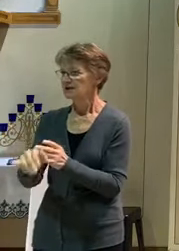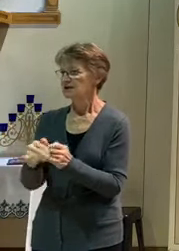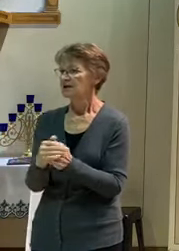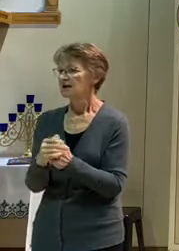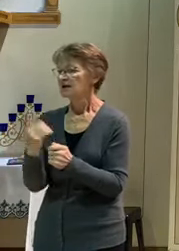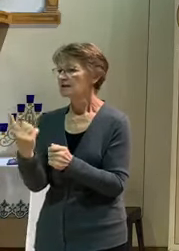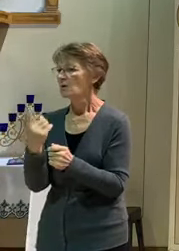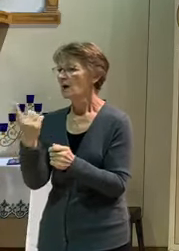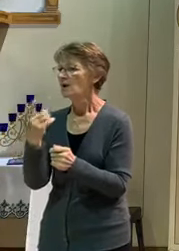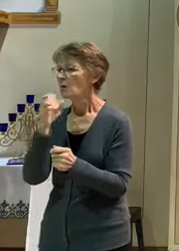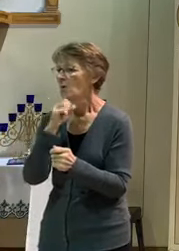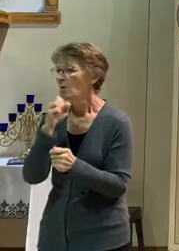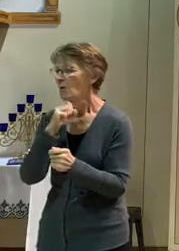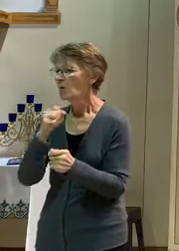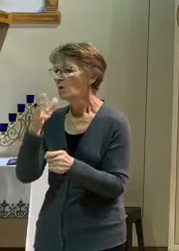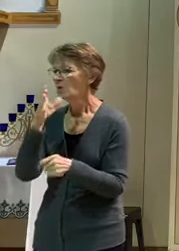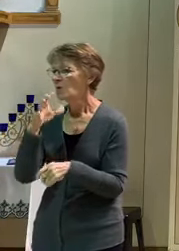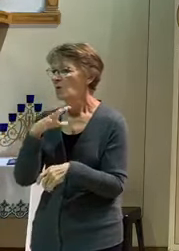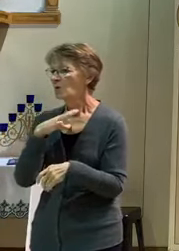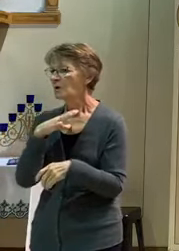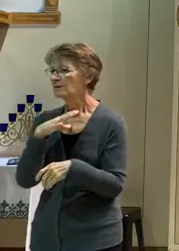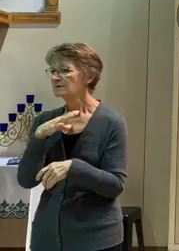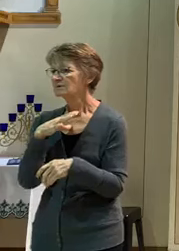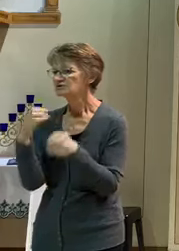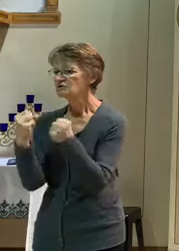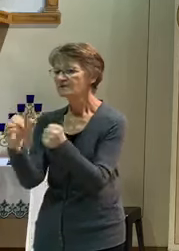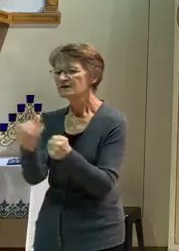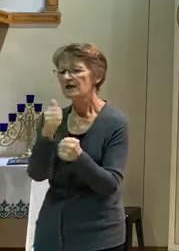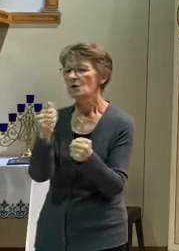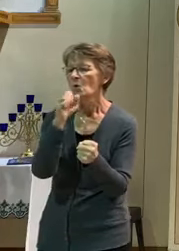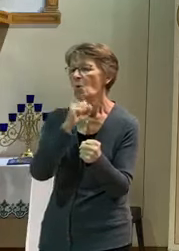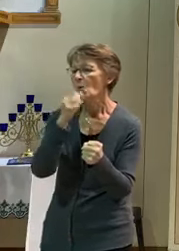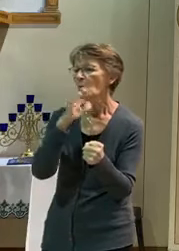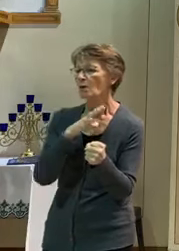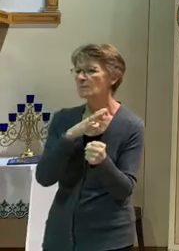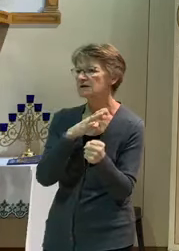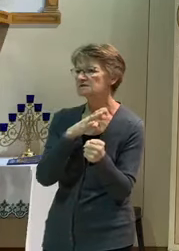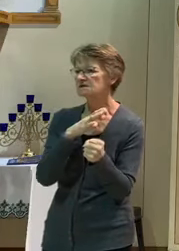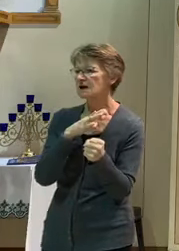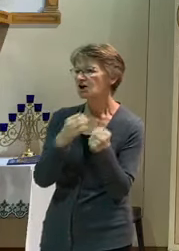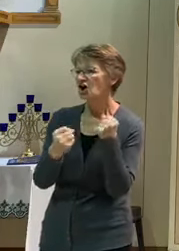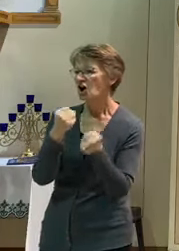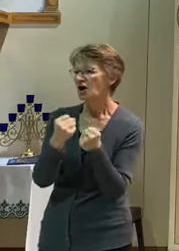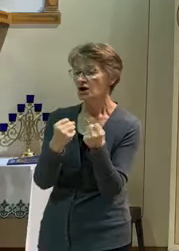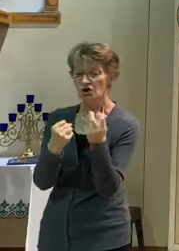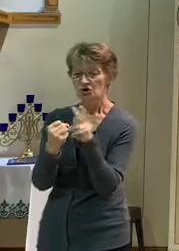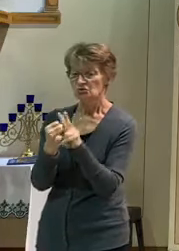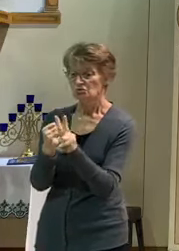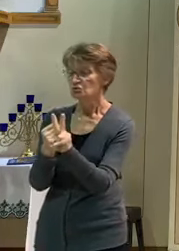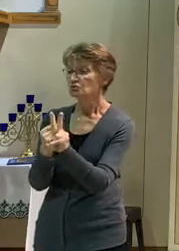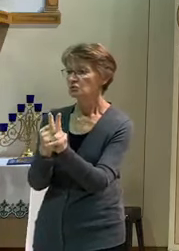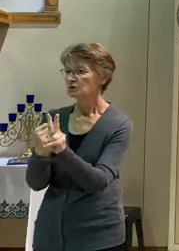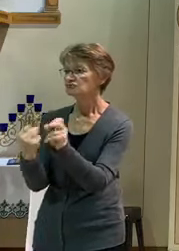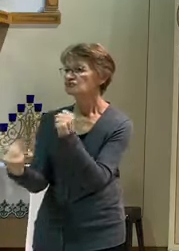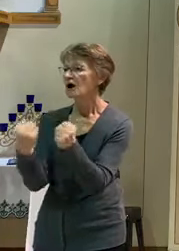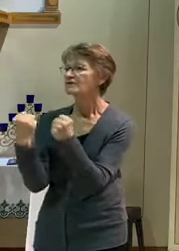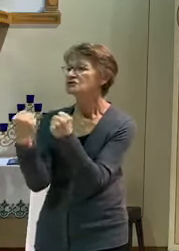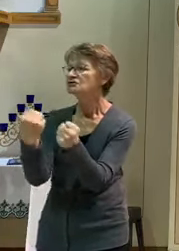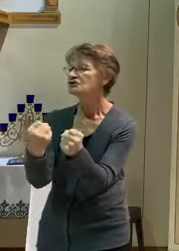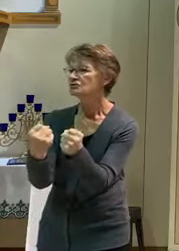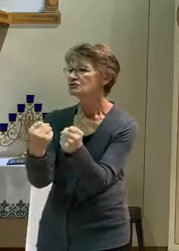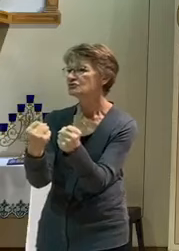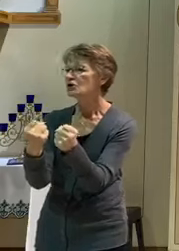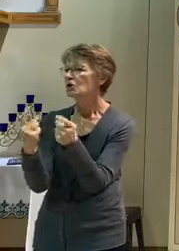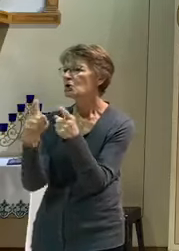her car, and they were going gambling in Nevada. What happened is the 90-year-old lady, she brought her